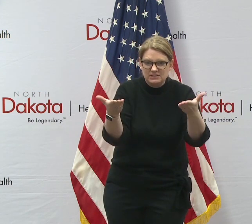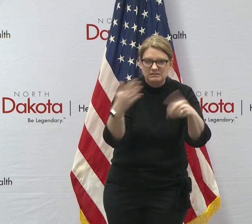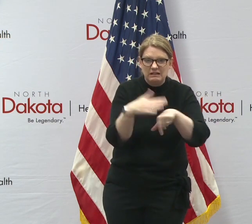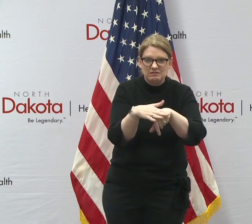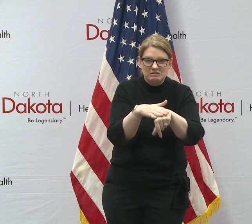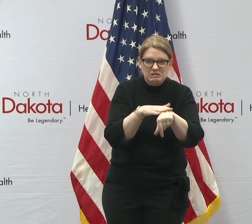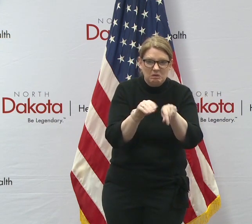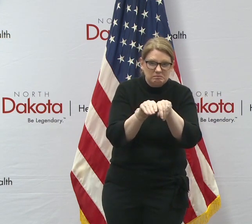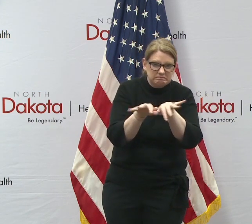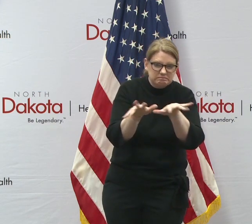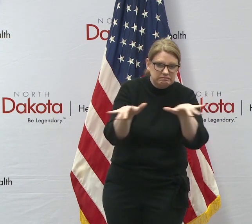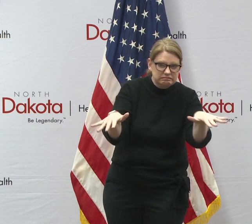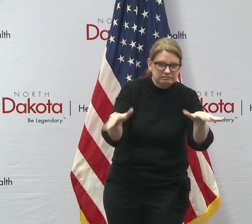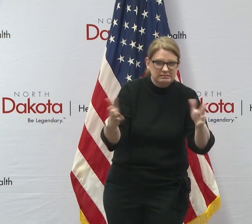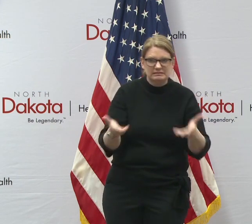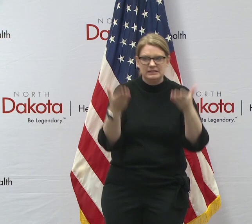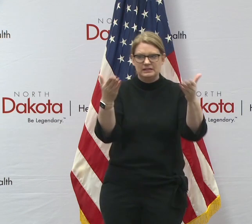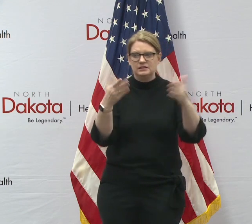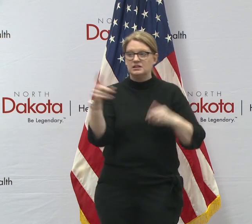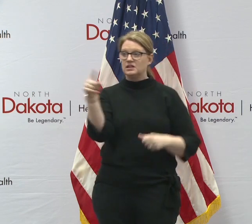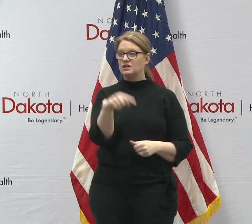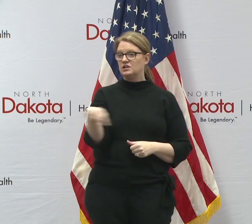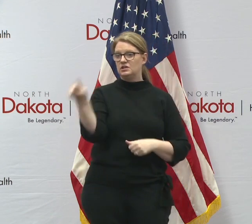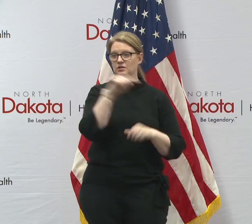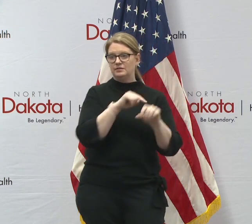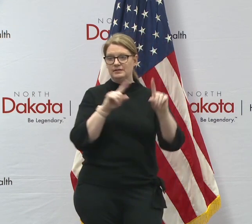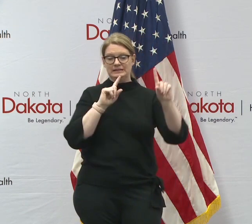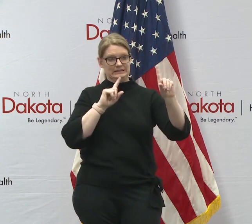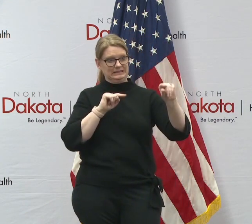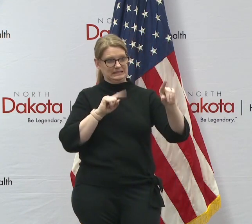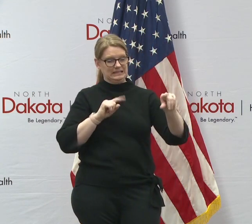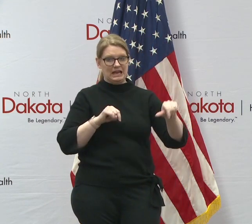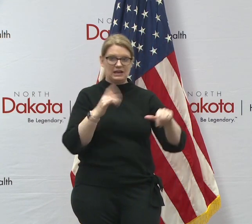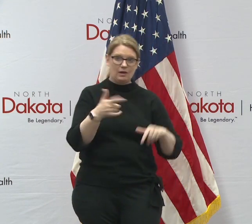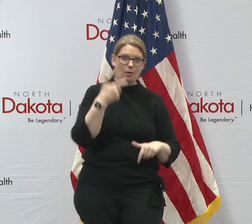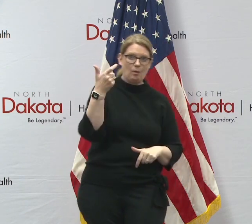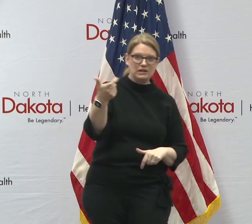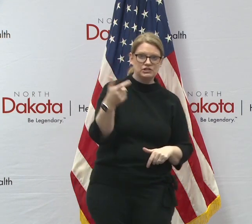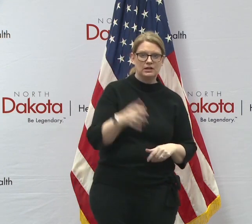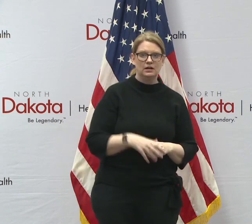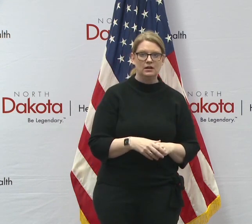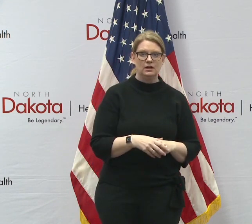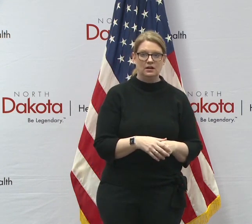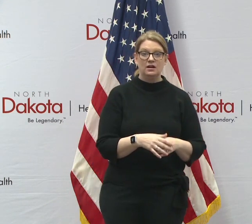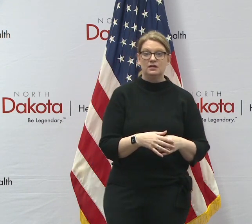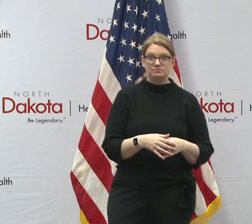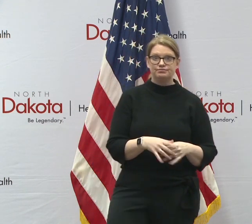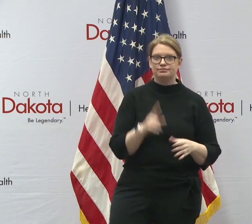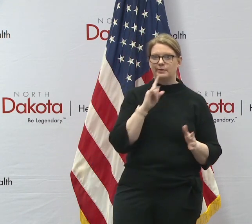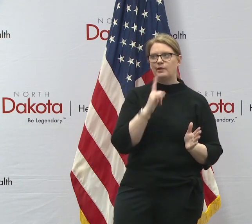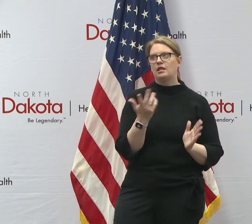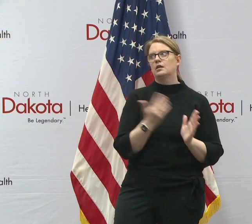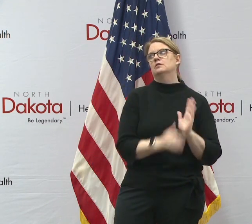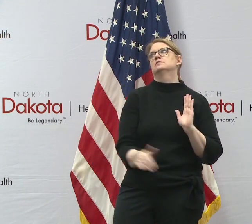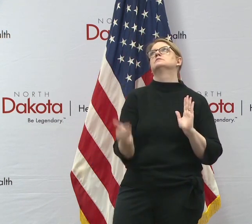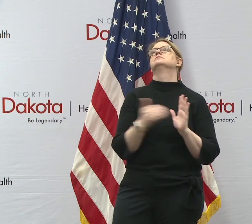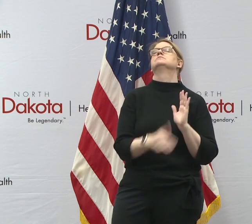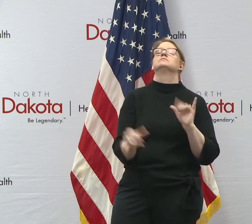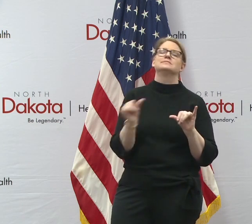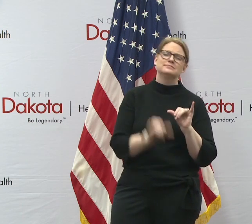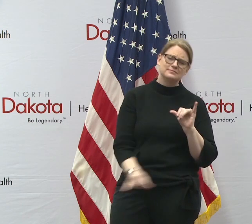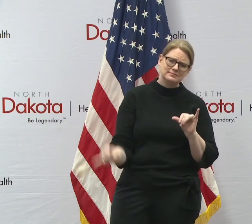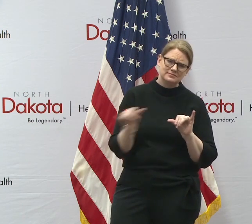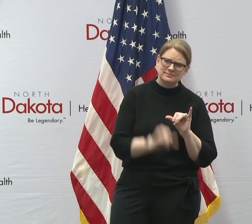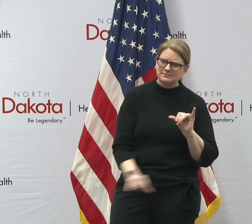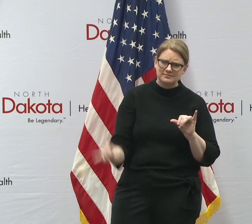And for those of you that are regularly attending or regularly watching, this is going to sound very repetitive, but we did last night